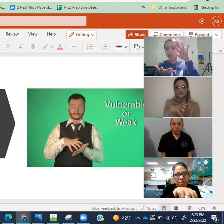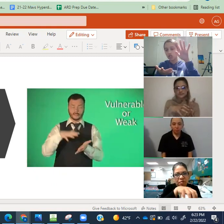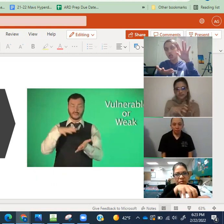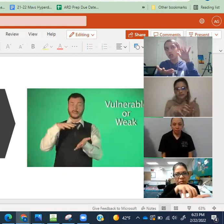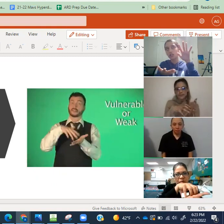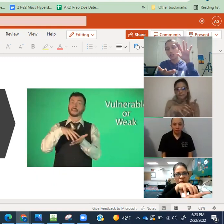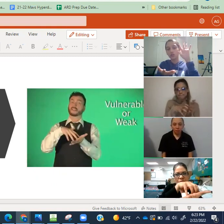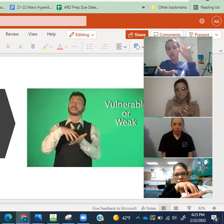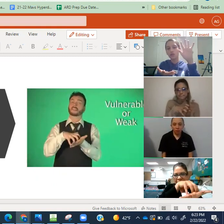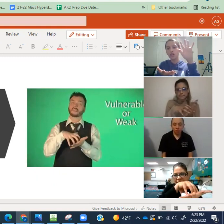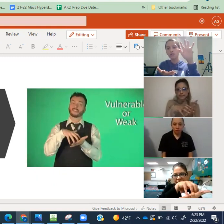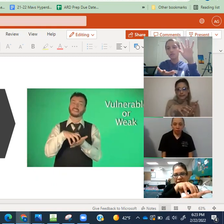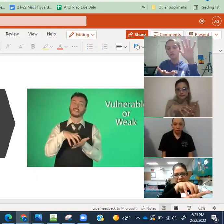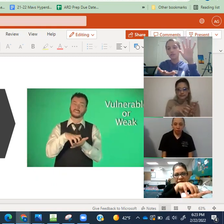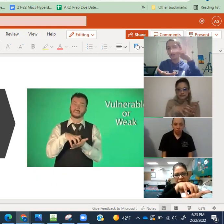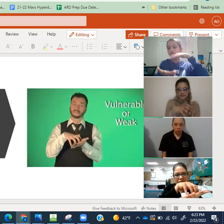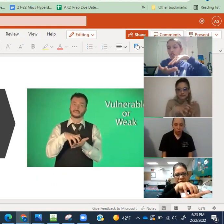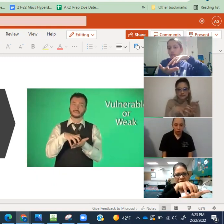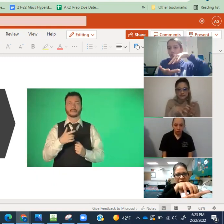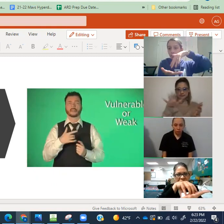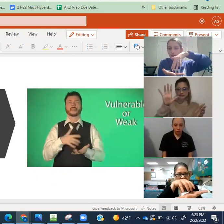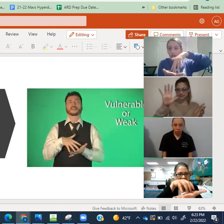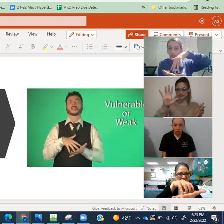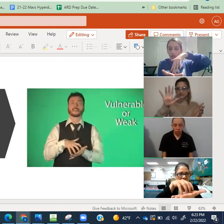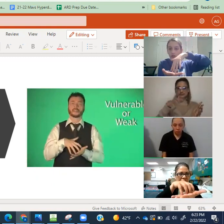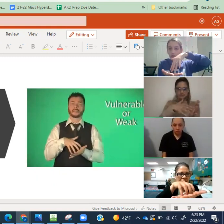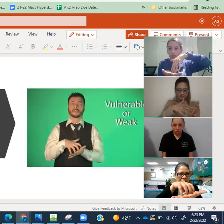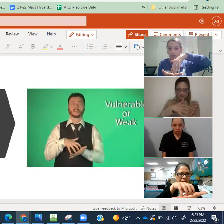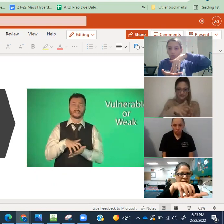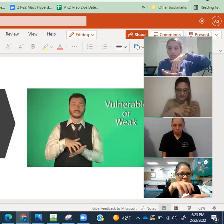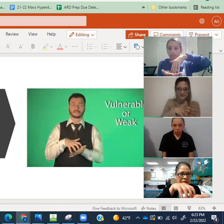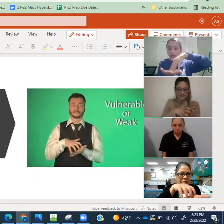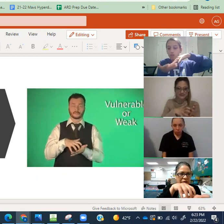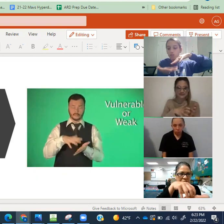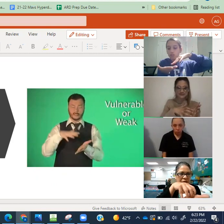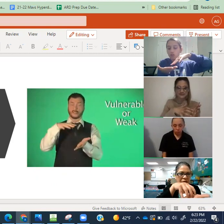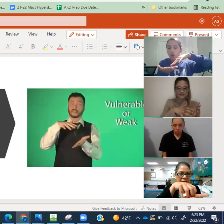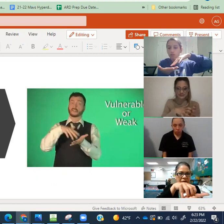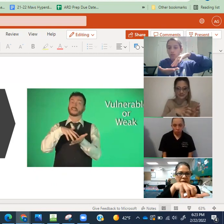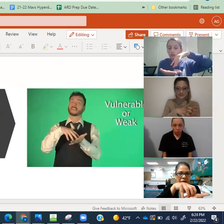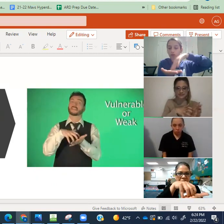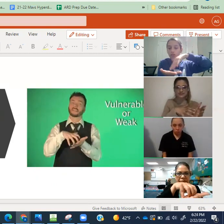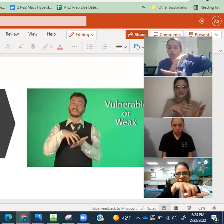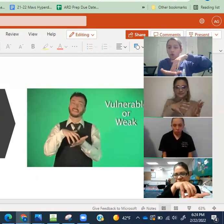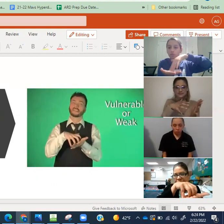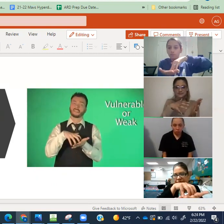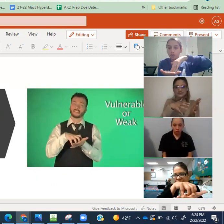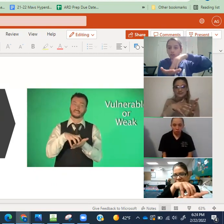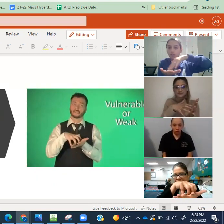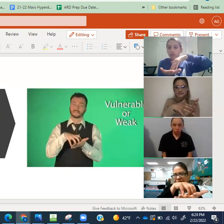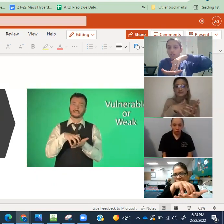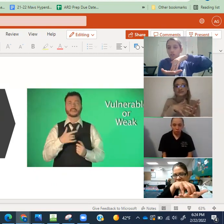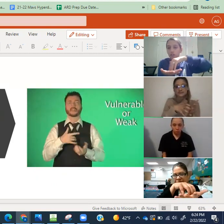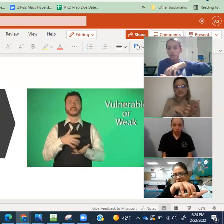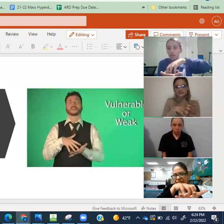So this is your Weak. 5 hand shape, and they point down on the top of on your palm,